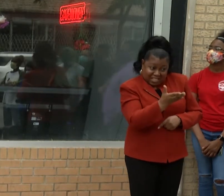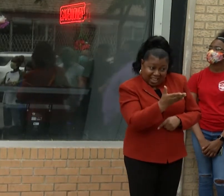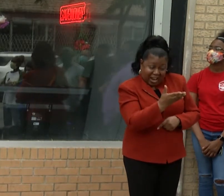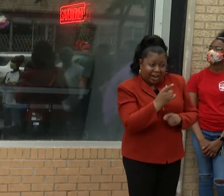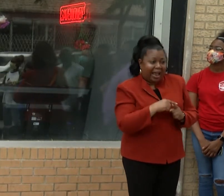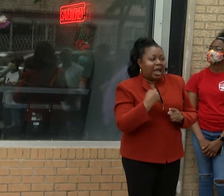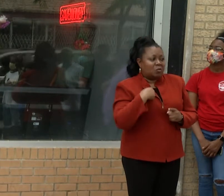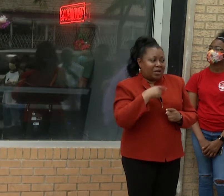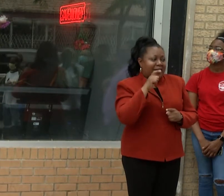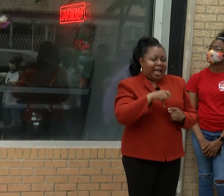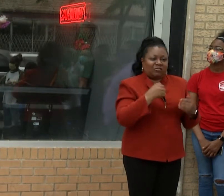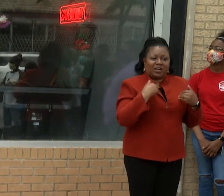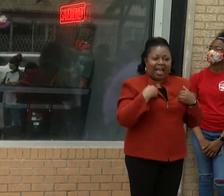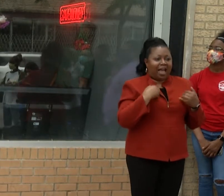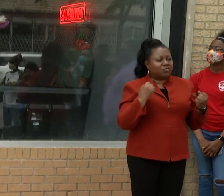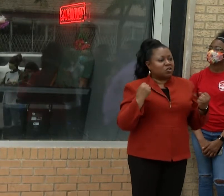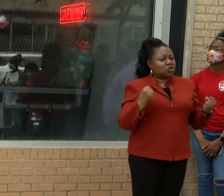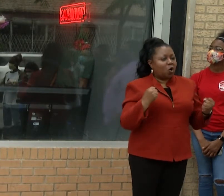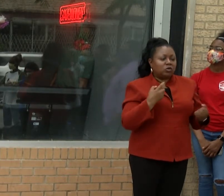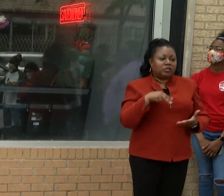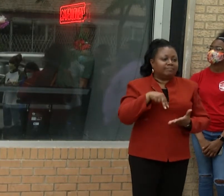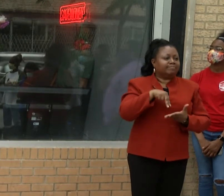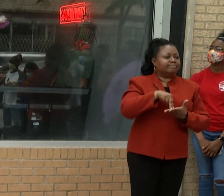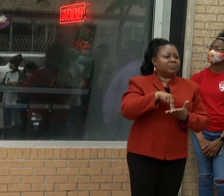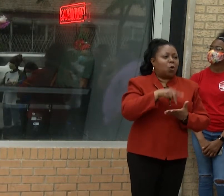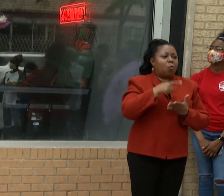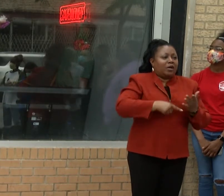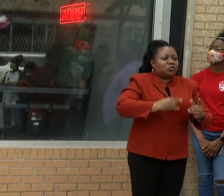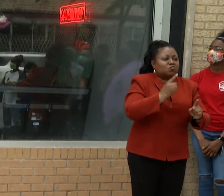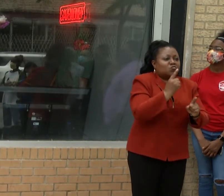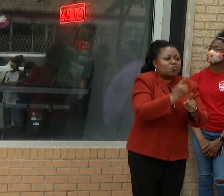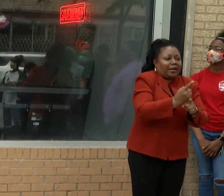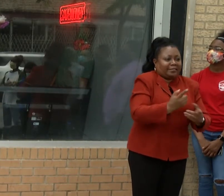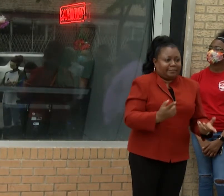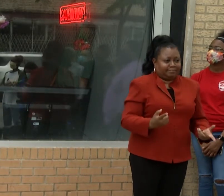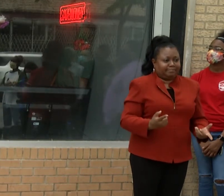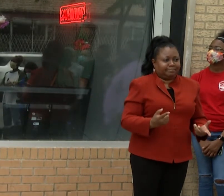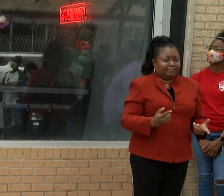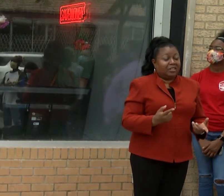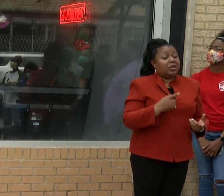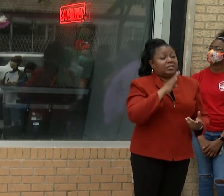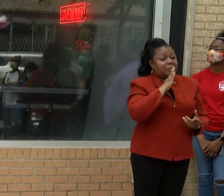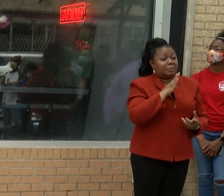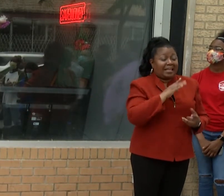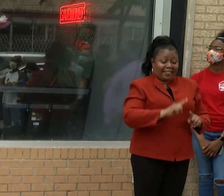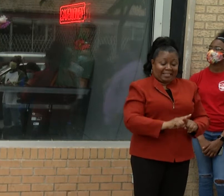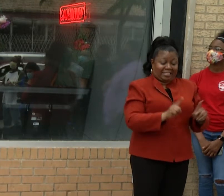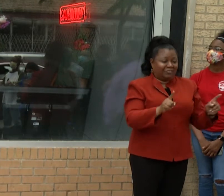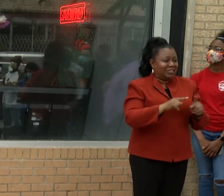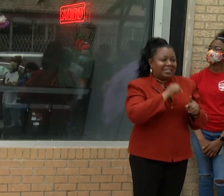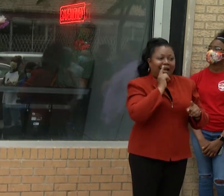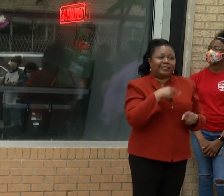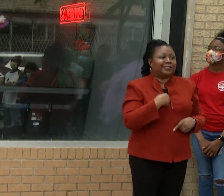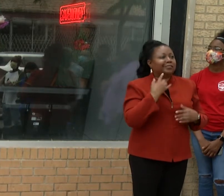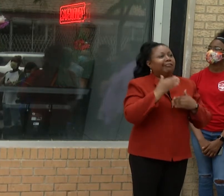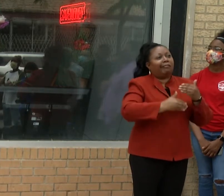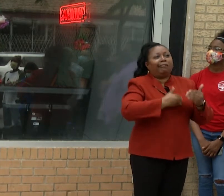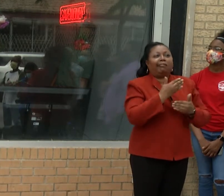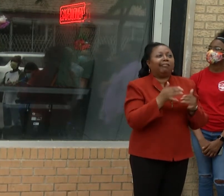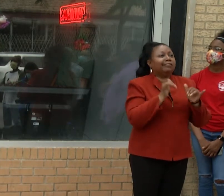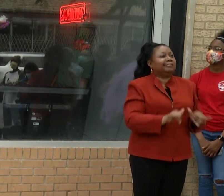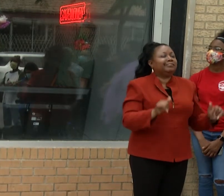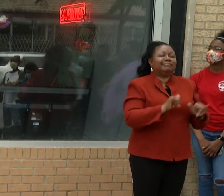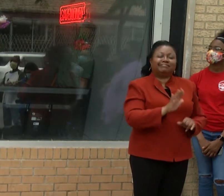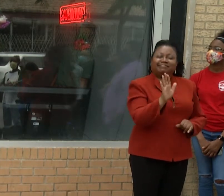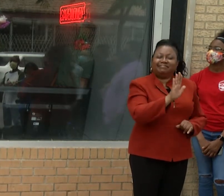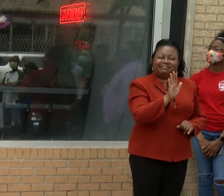And we have to have the courage to stand up for what's right, to be the difference, to not just go with the flow, not